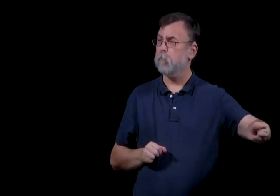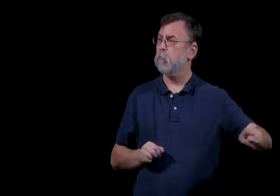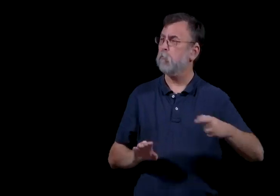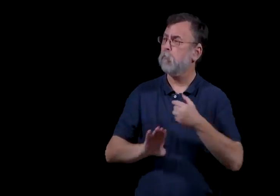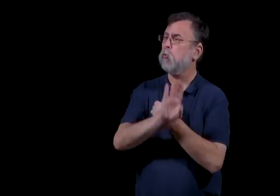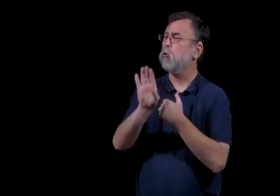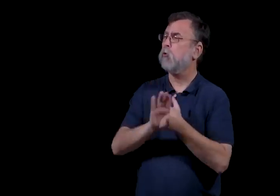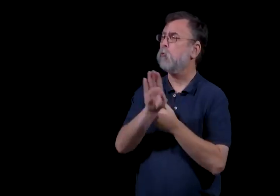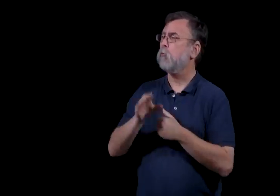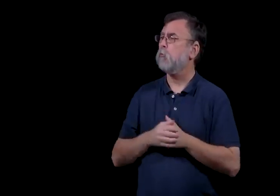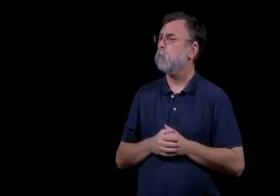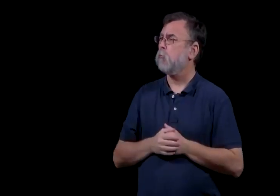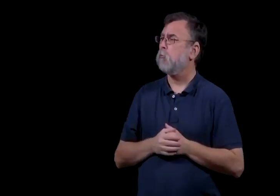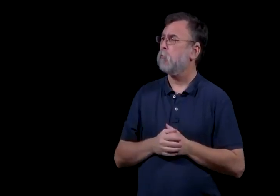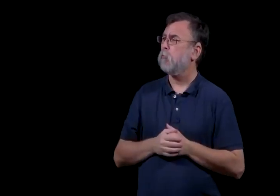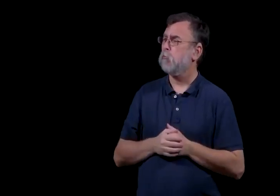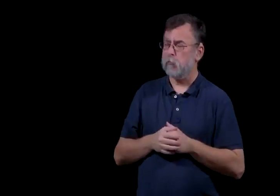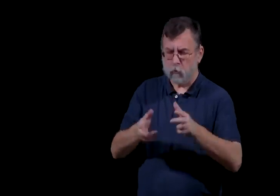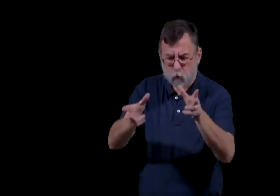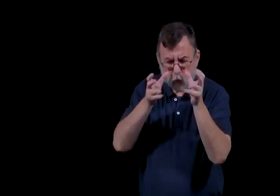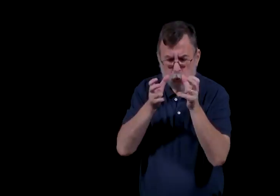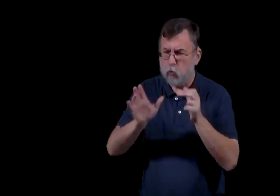Be with them as you promised. Protect them as you promised.